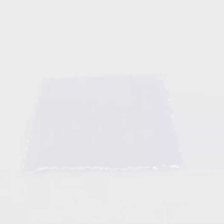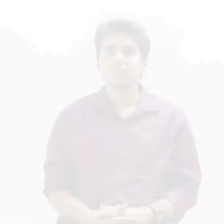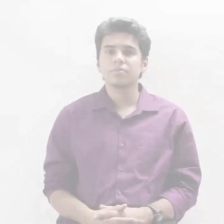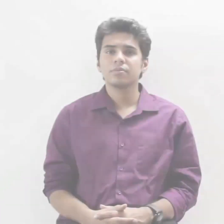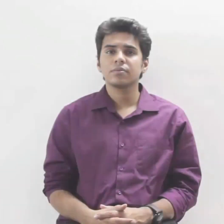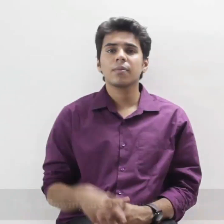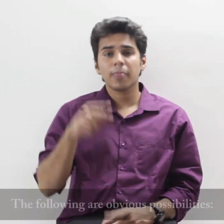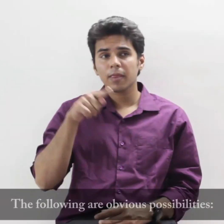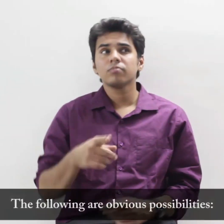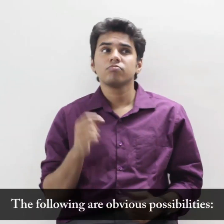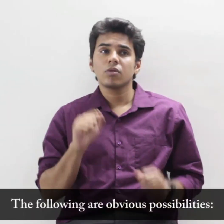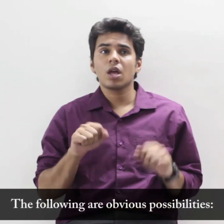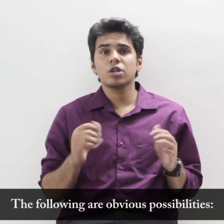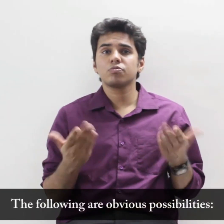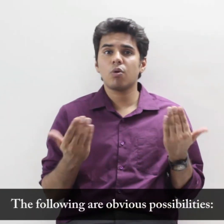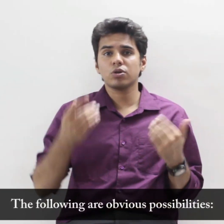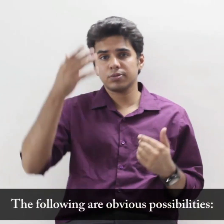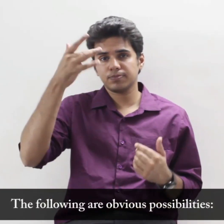The following are obvious possibilities.